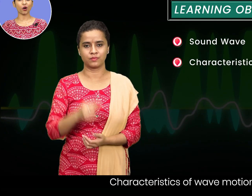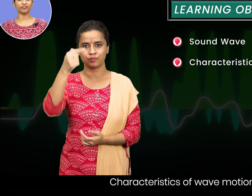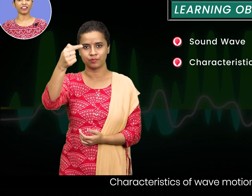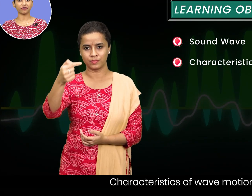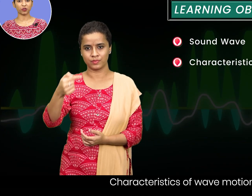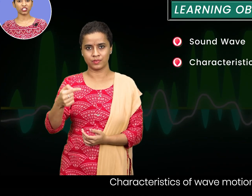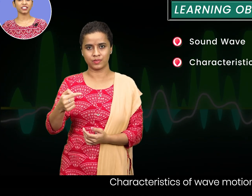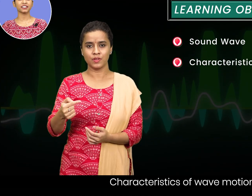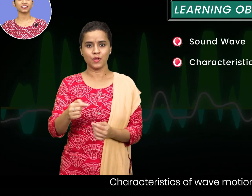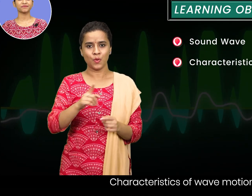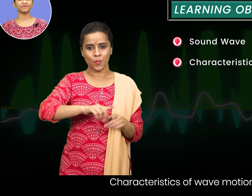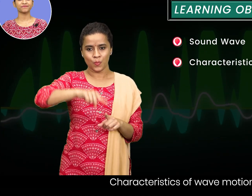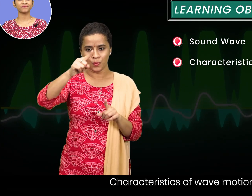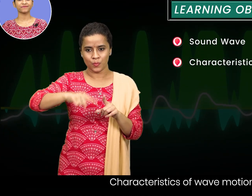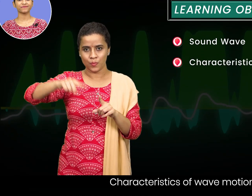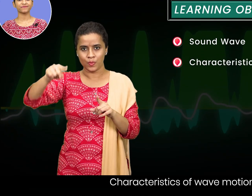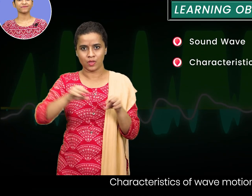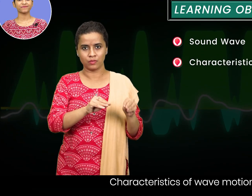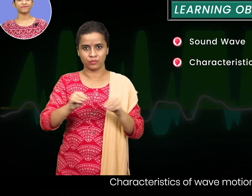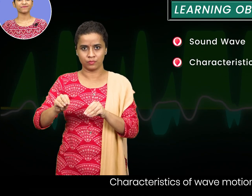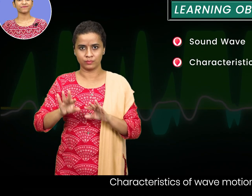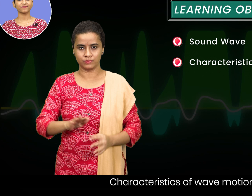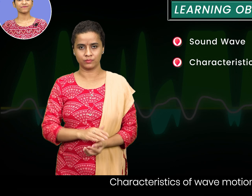characteristics of wave motion,